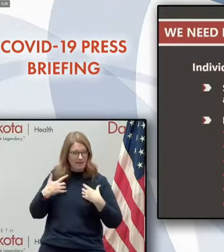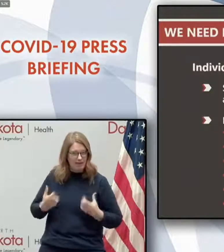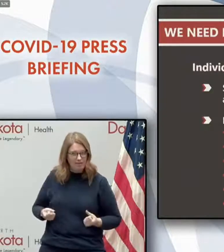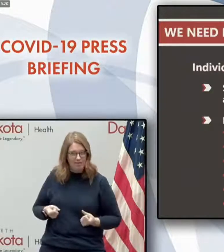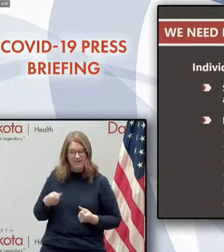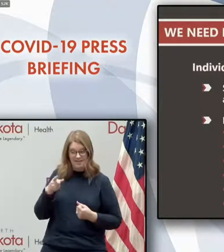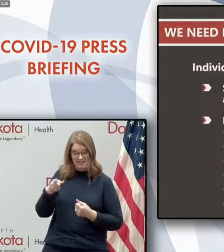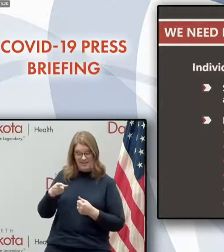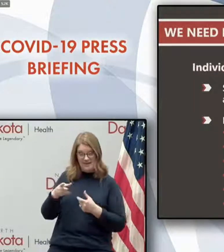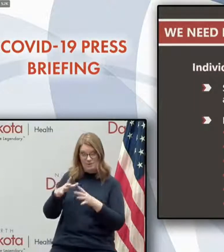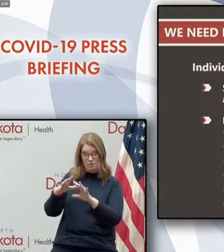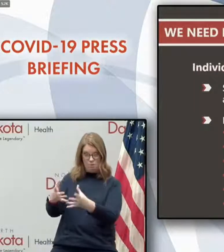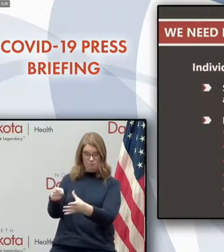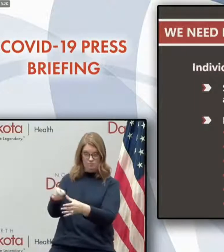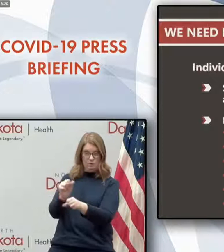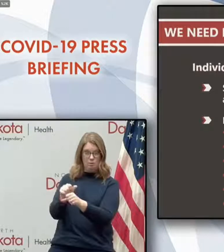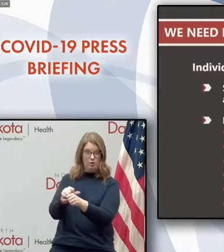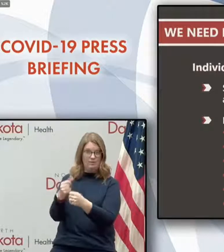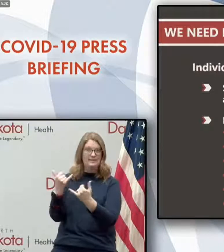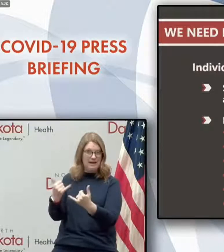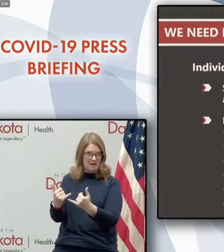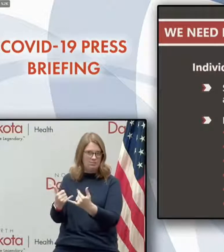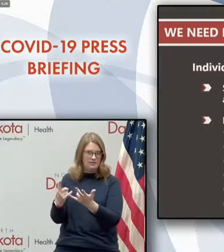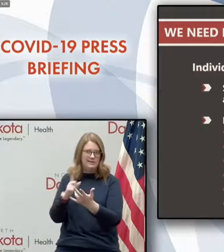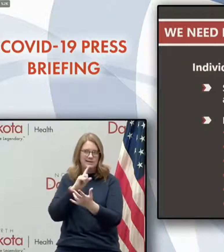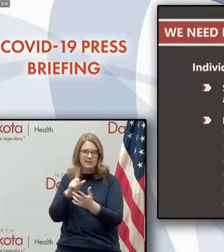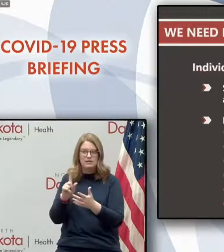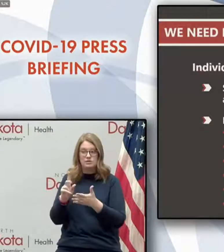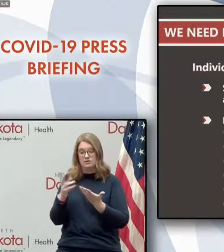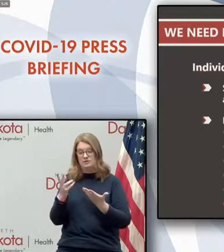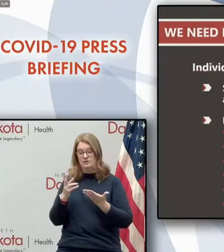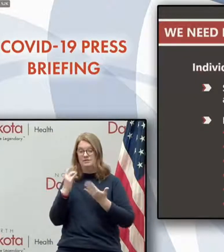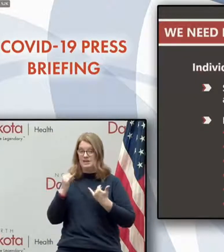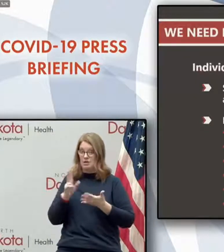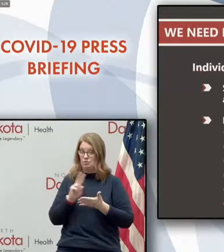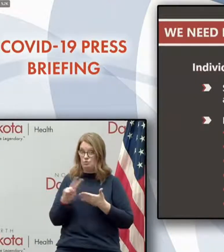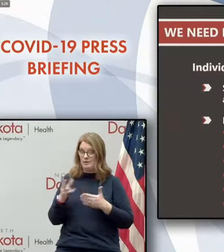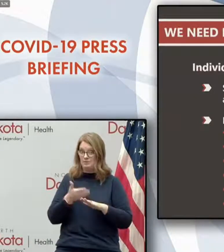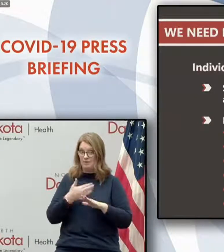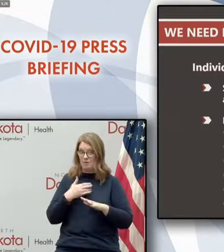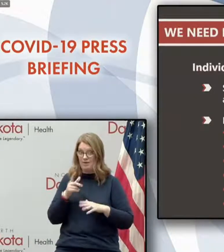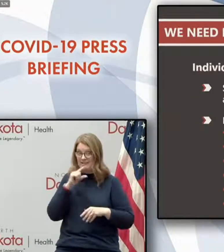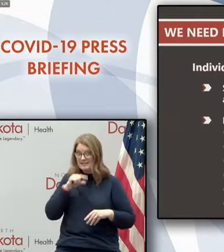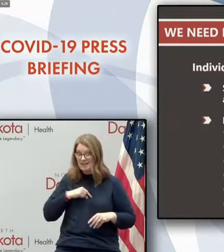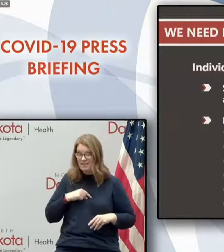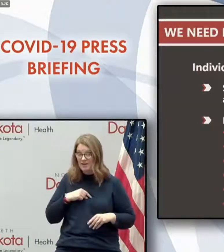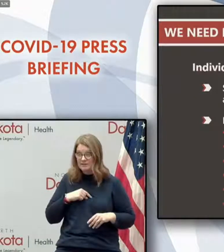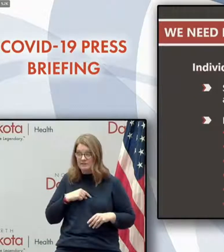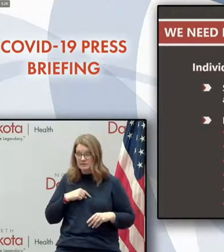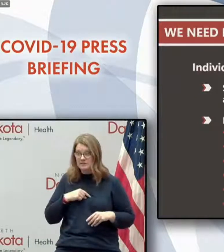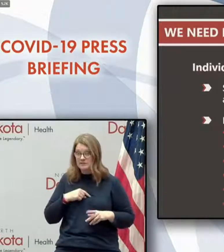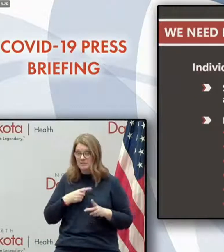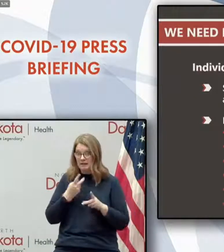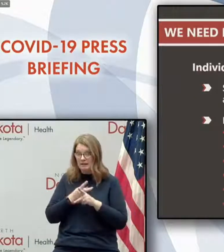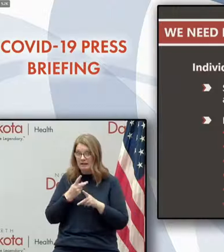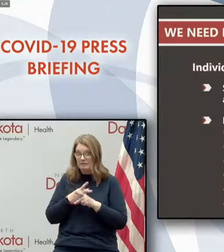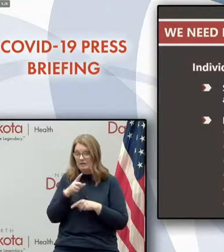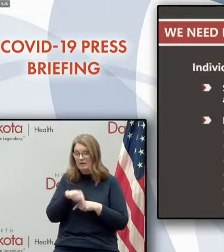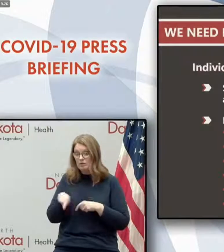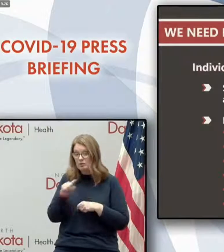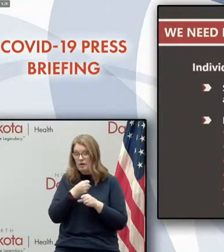you should start working with now to make sure that for the 2 weeks prior to Thanksgiving, if you're going to get together in Thanksgiving, that's a good way to make sure that